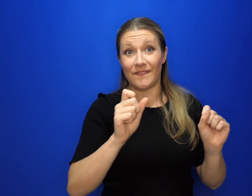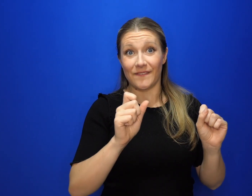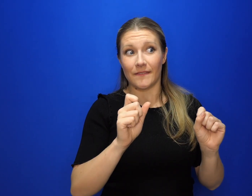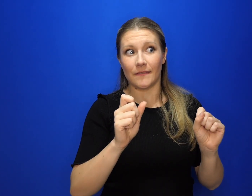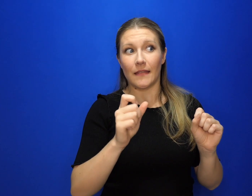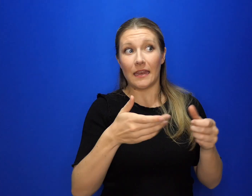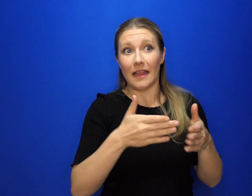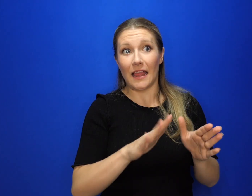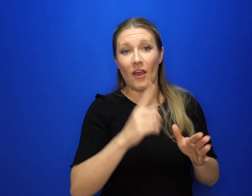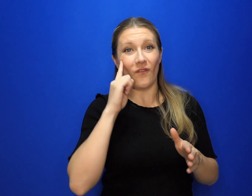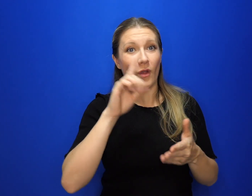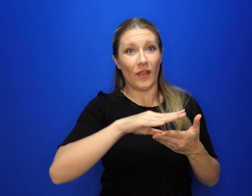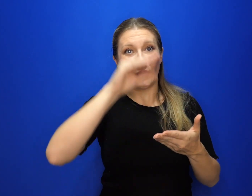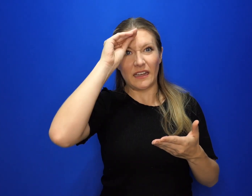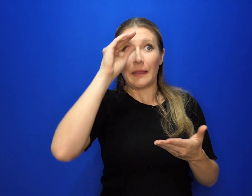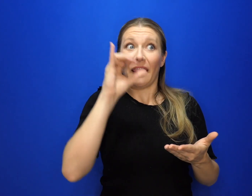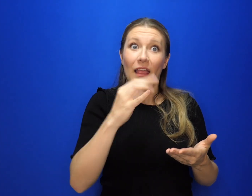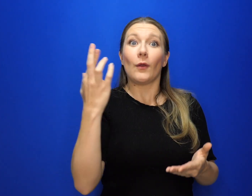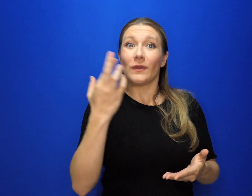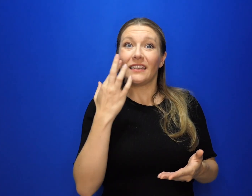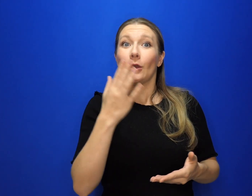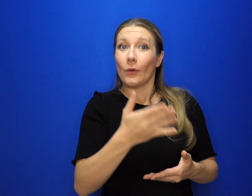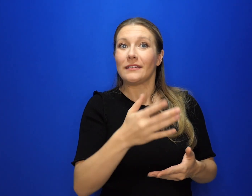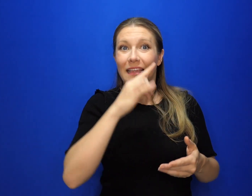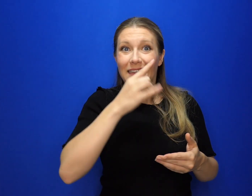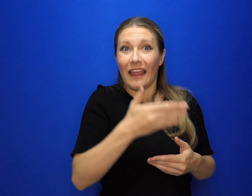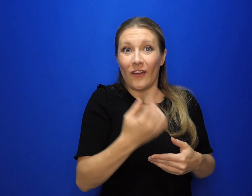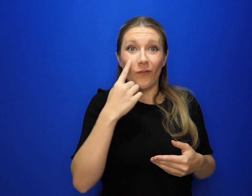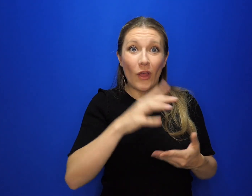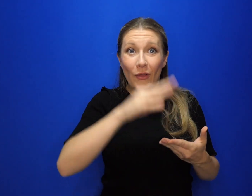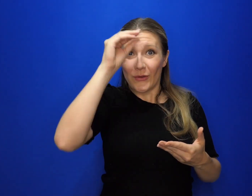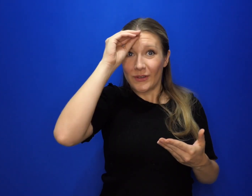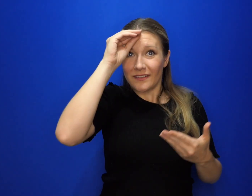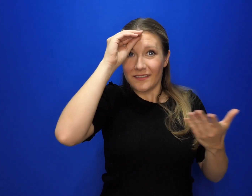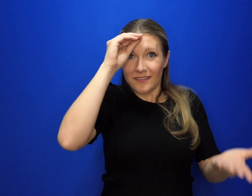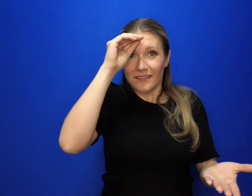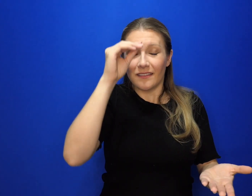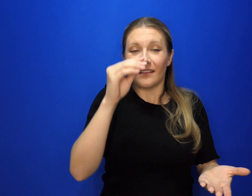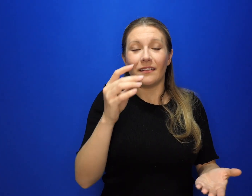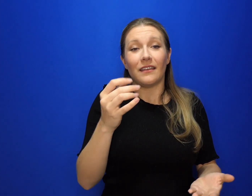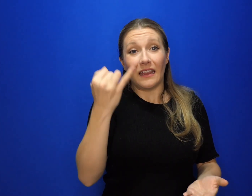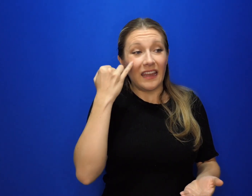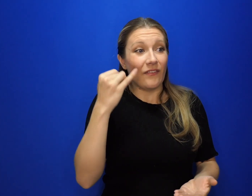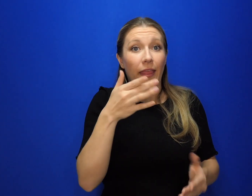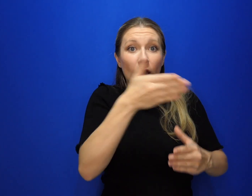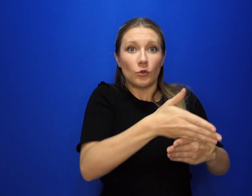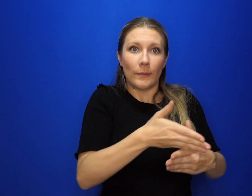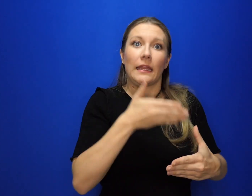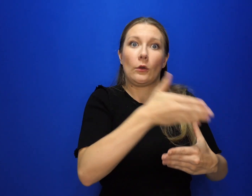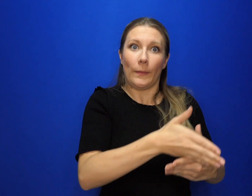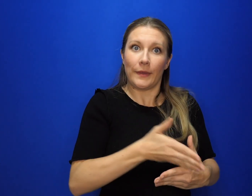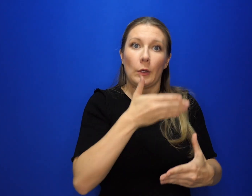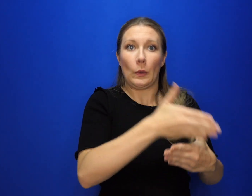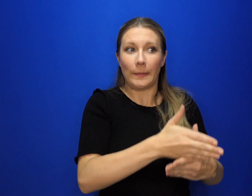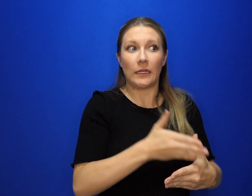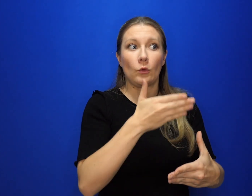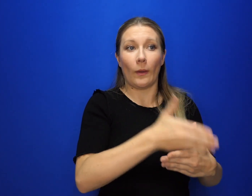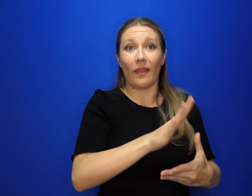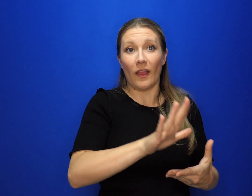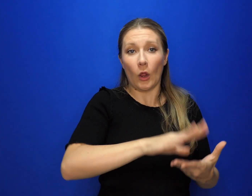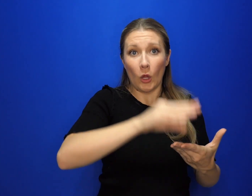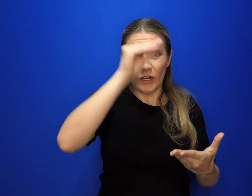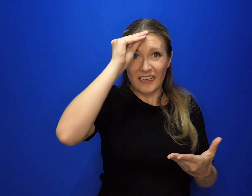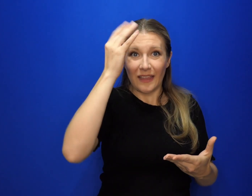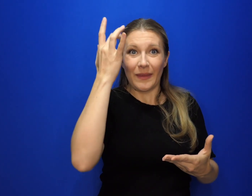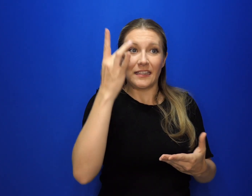and to allow learning. Because that's obviously the reason you're sending your kid there too, is to learn. Yeah. And if they're getting interrupted all the